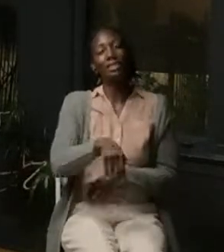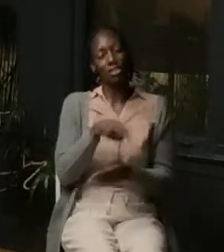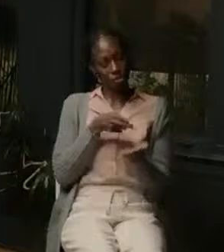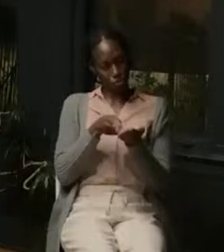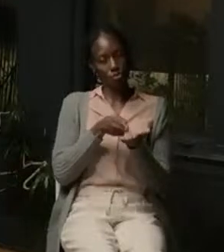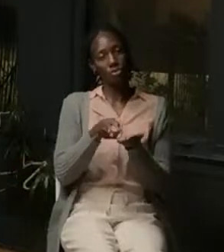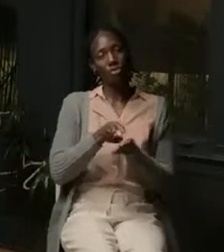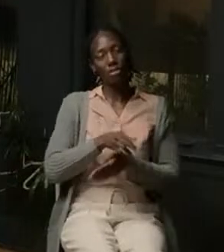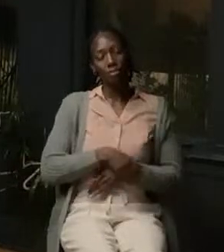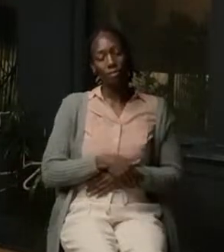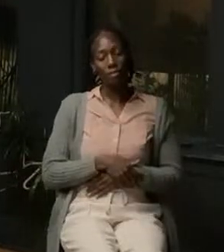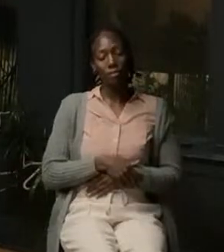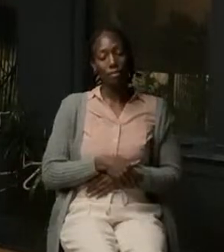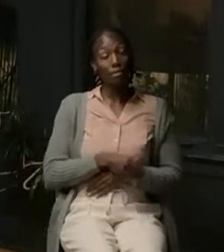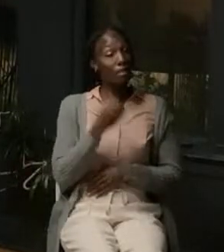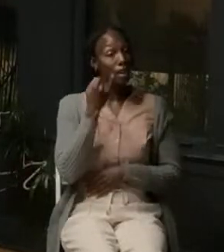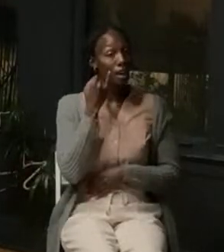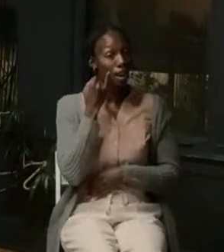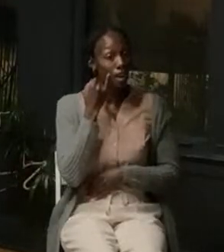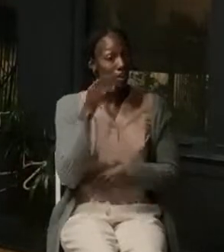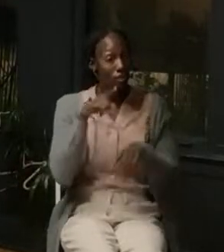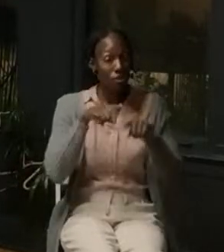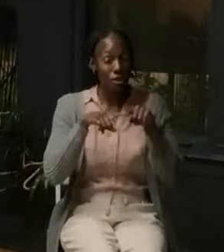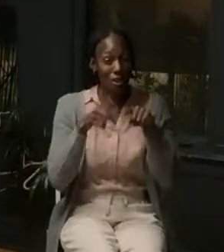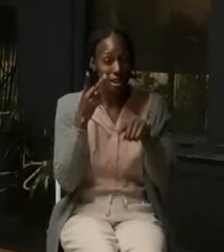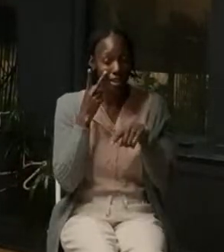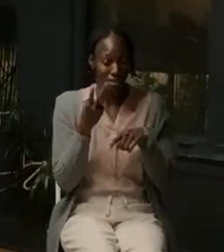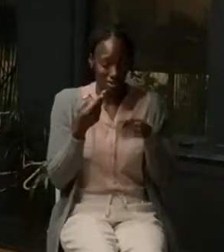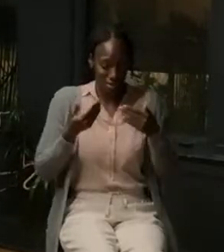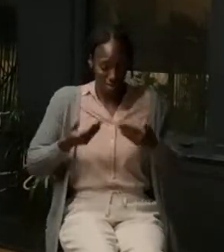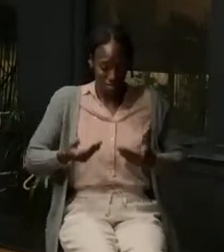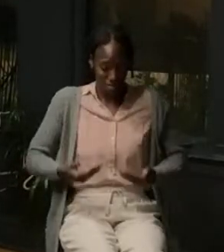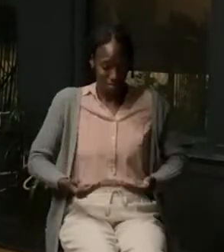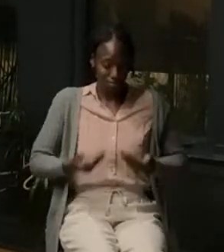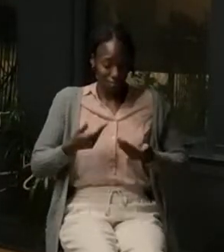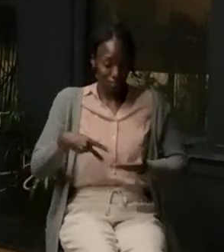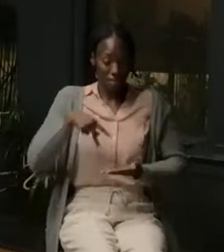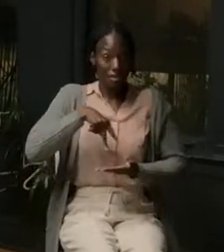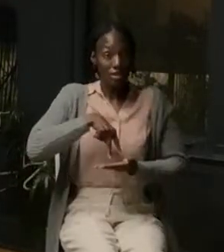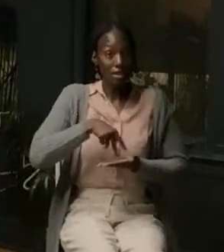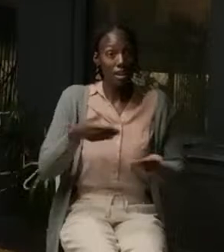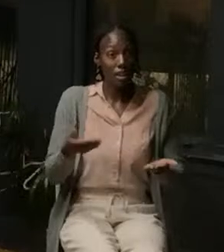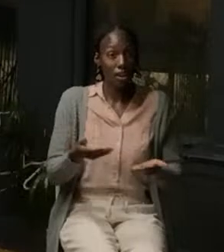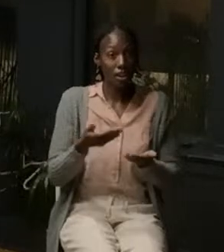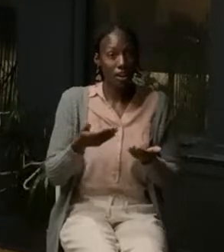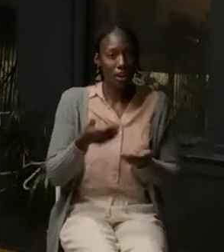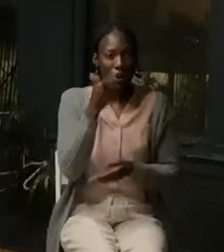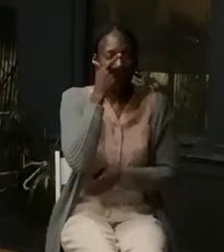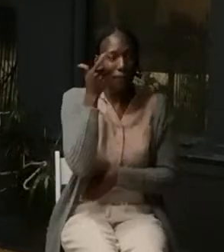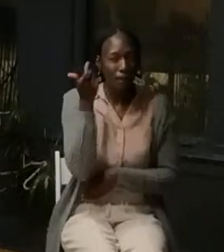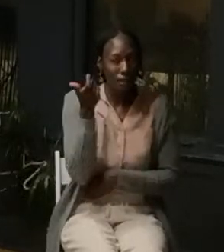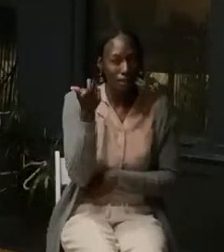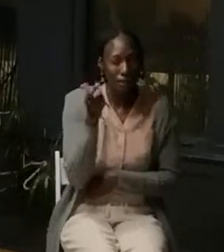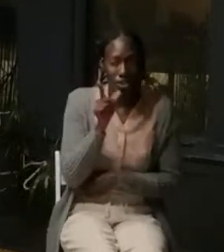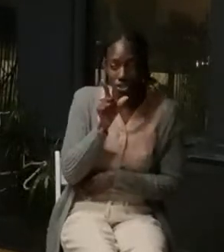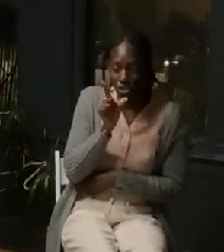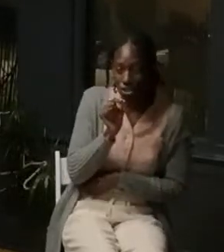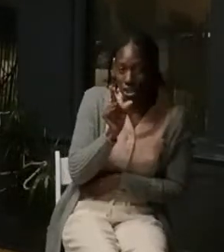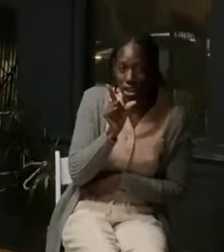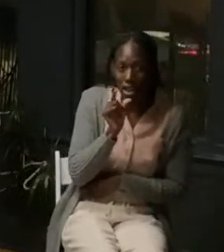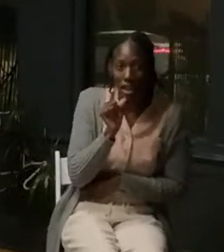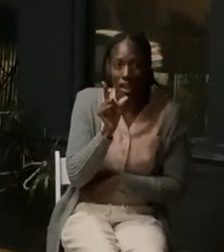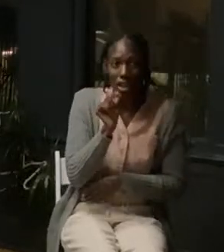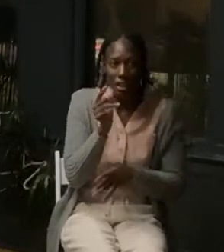truth. If you cannot see the me that has been standing here, because chicken is